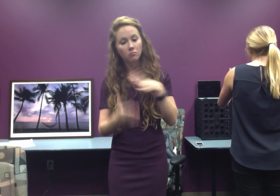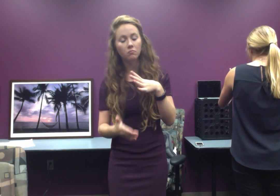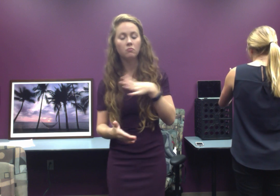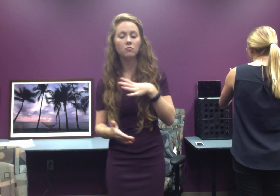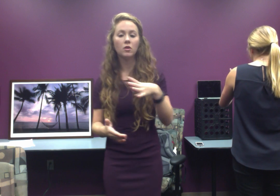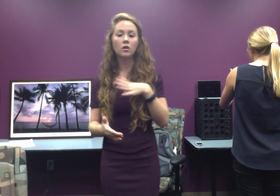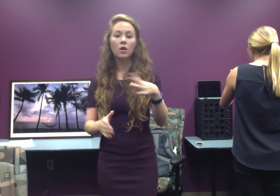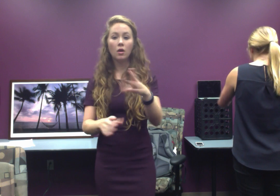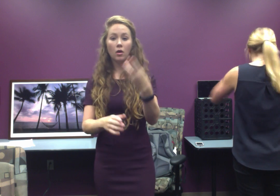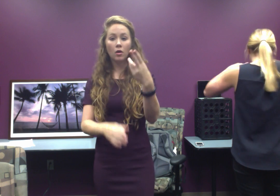blue.